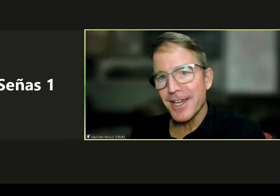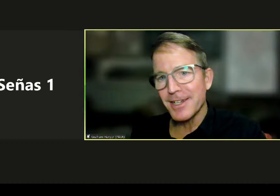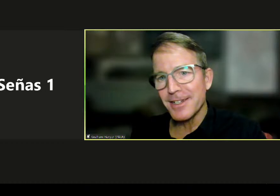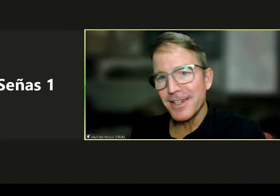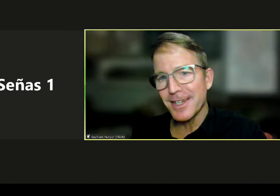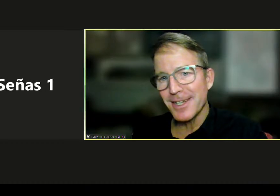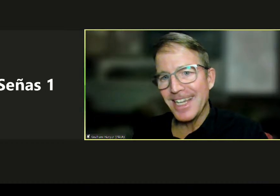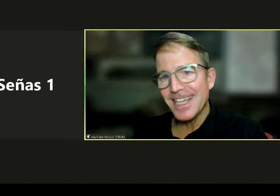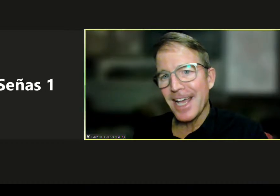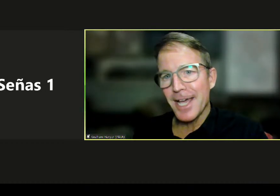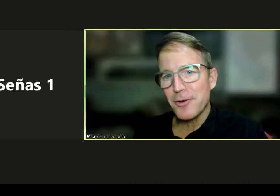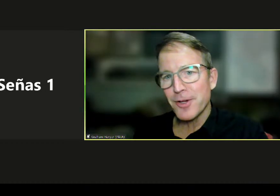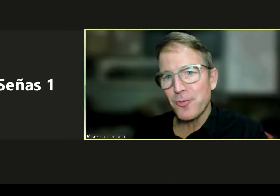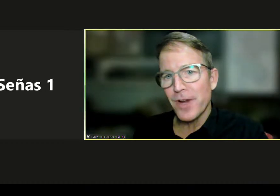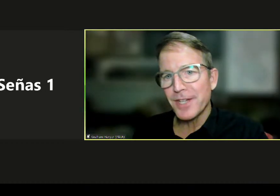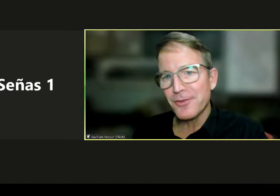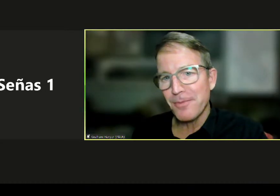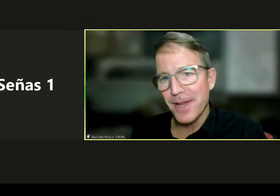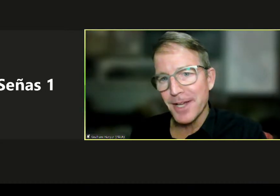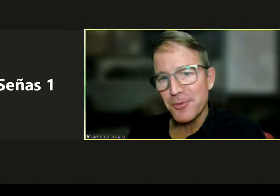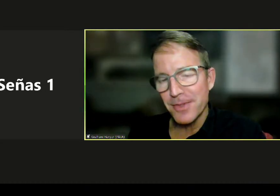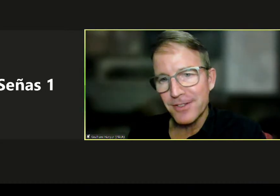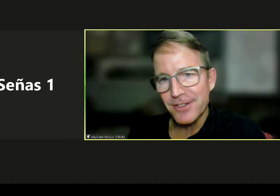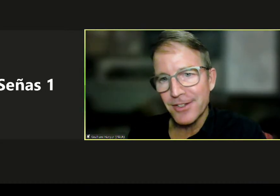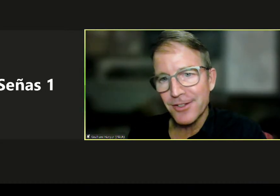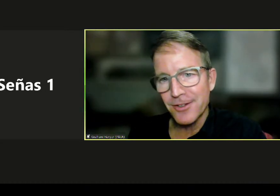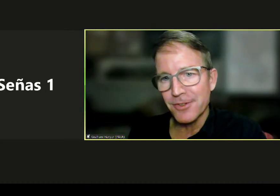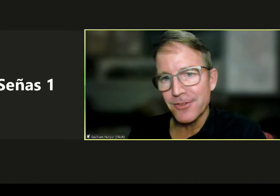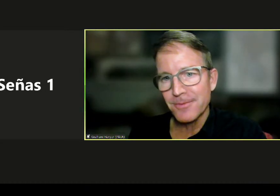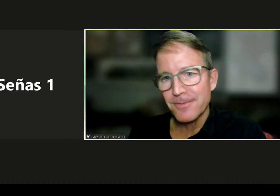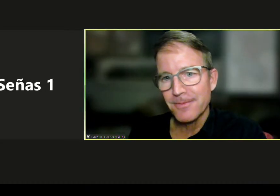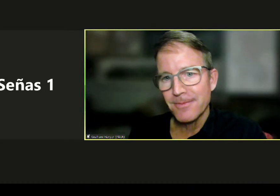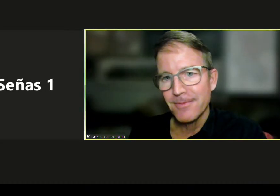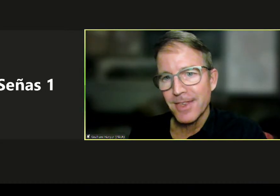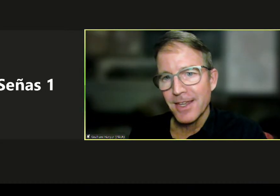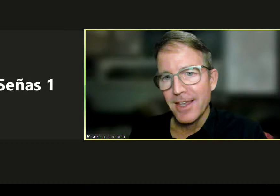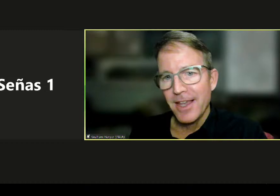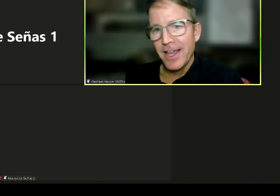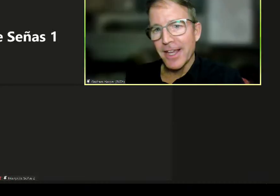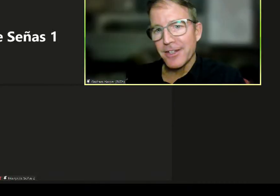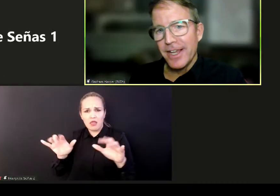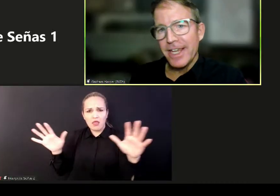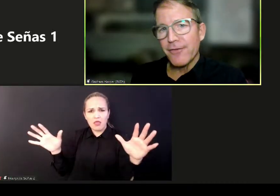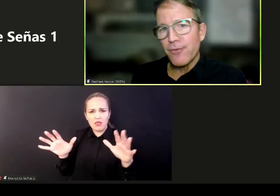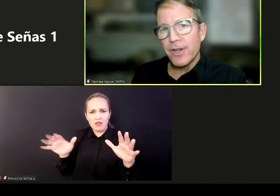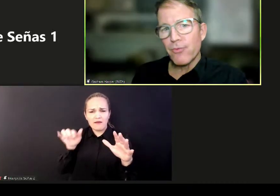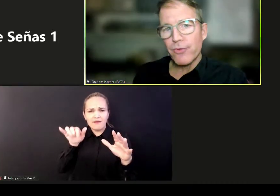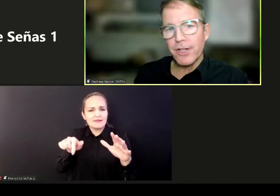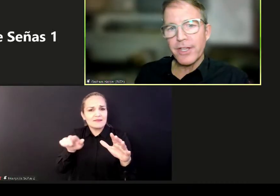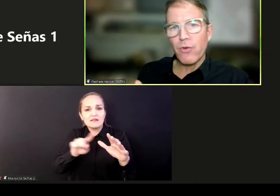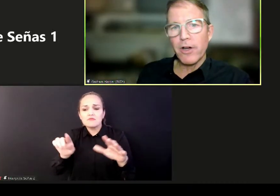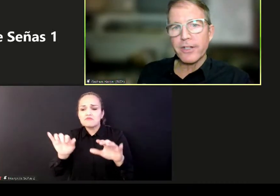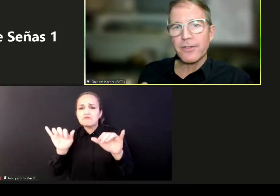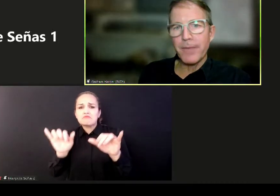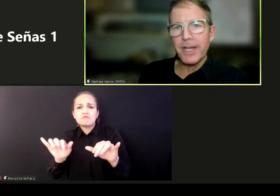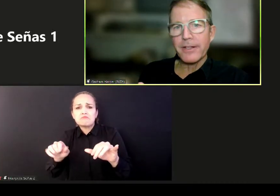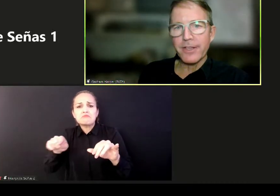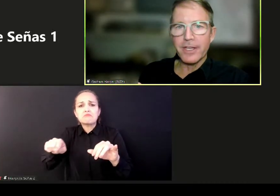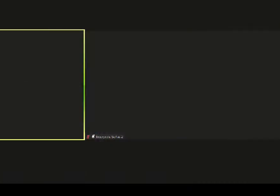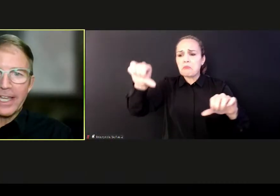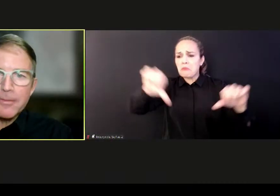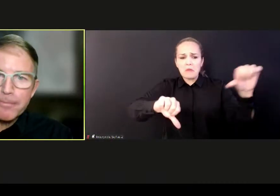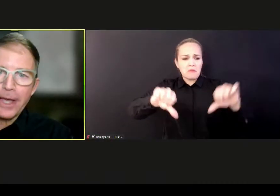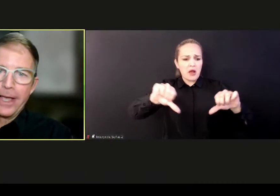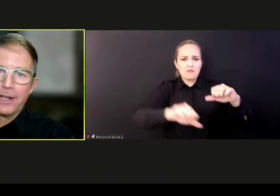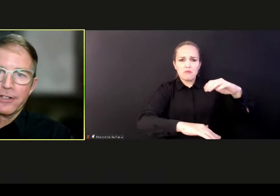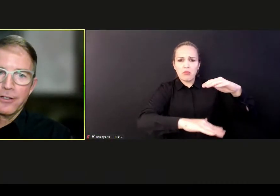behind in inadequate waste management systems. And if we really want to make